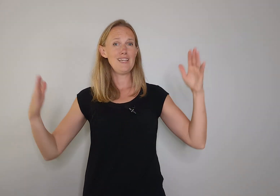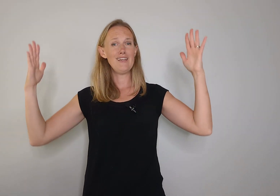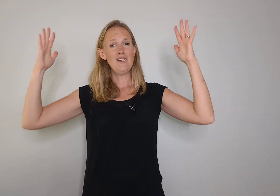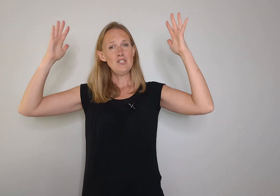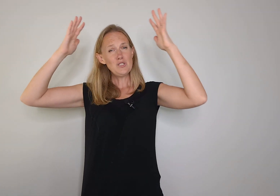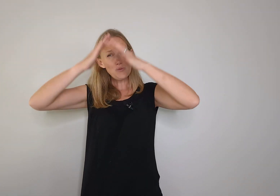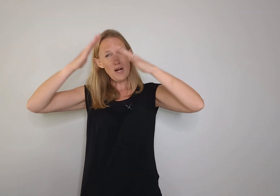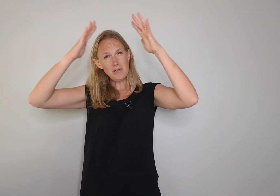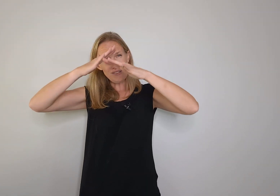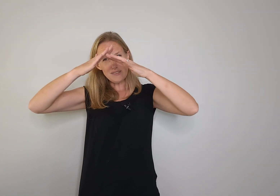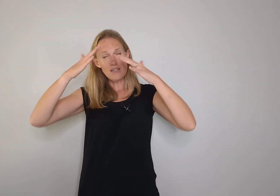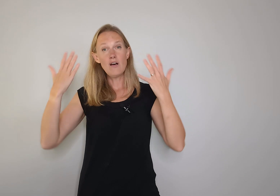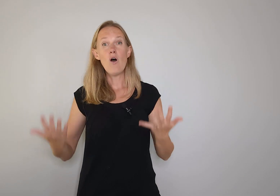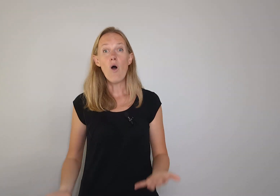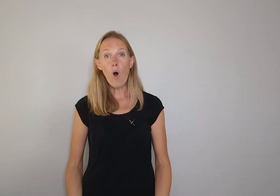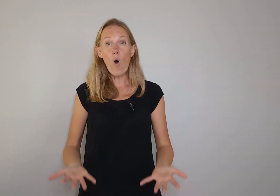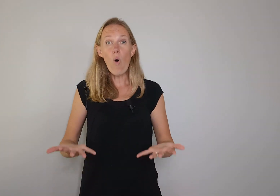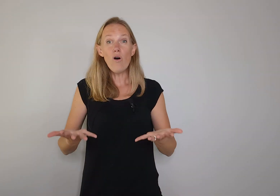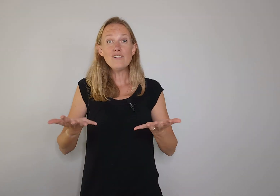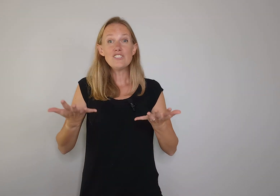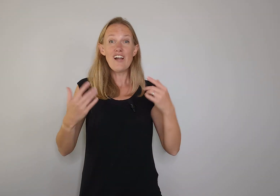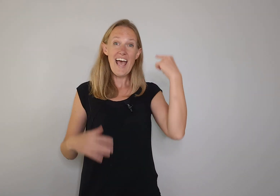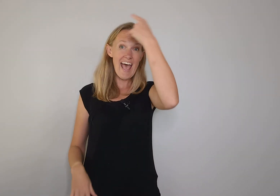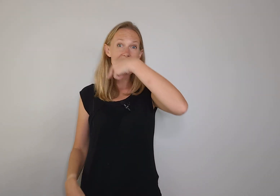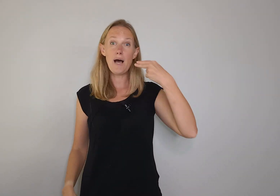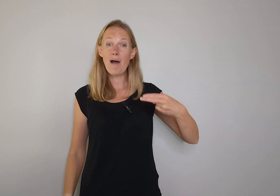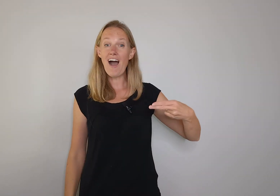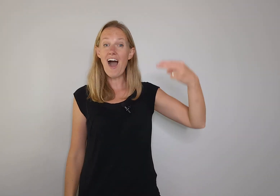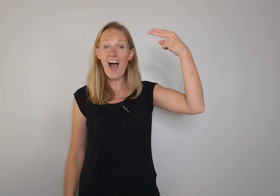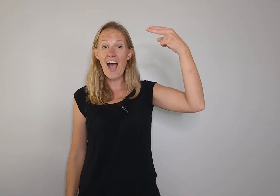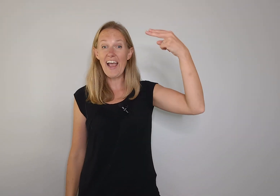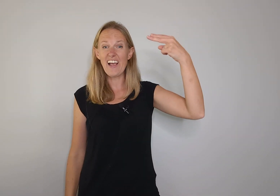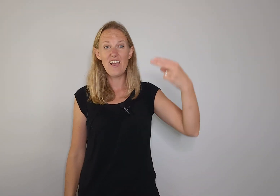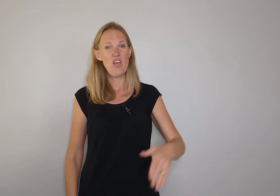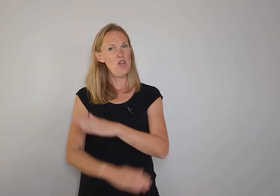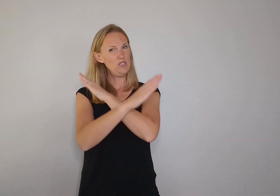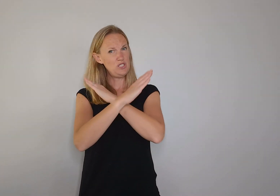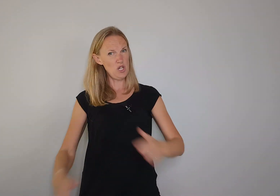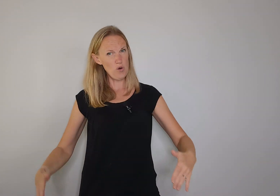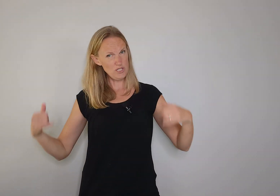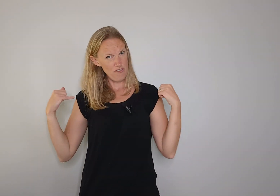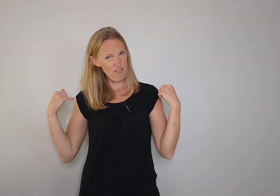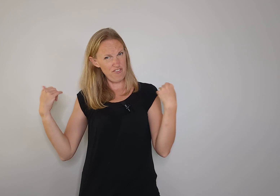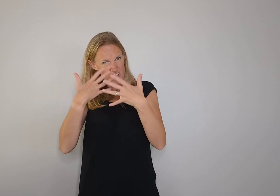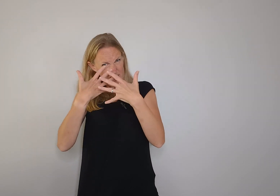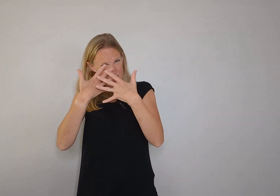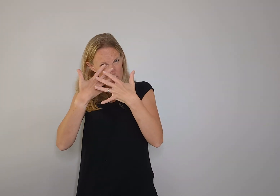be troubled. Hold your head up high. Don't fear